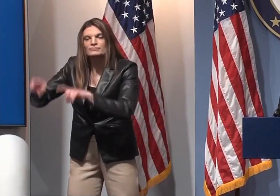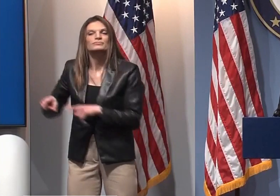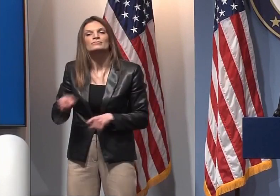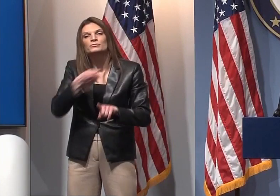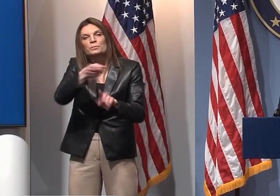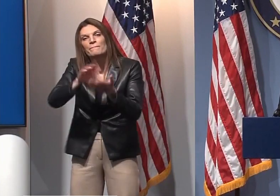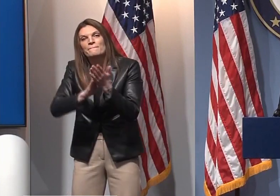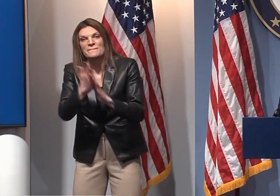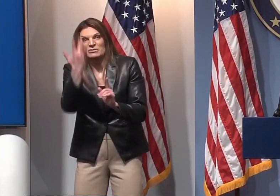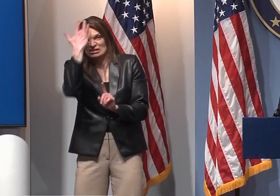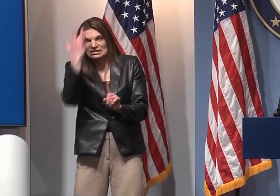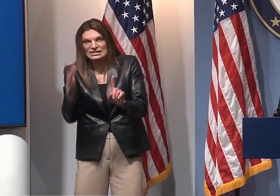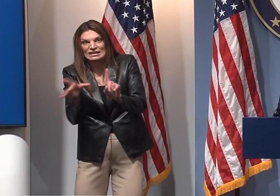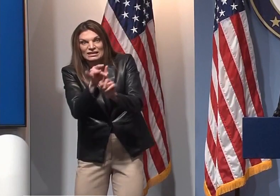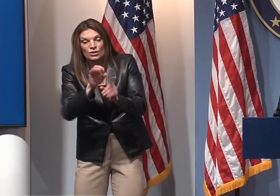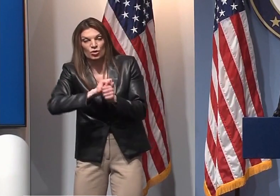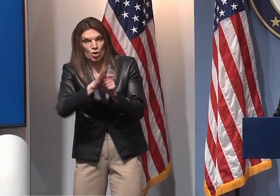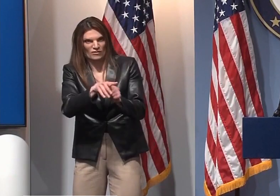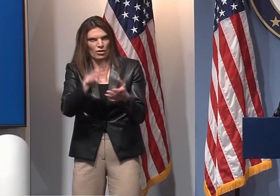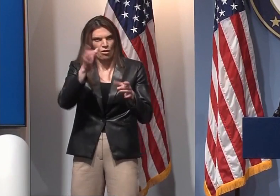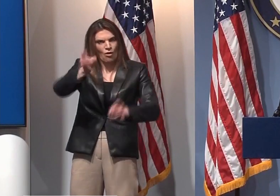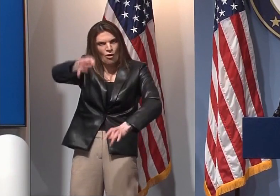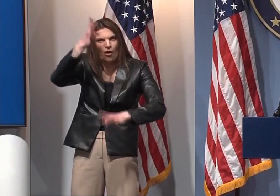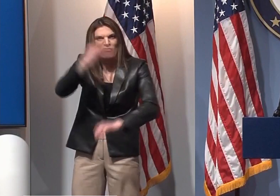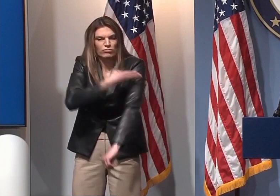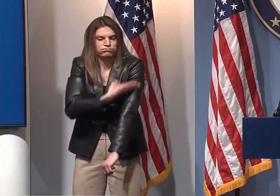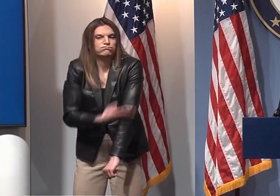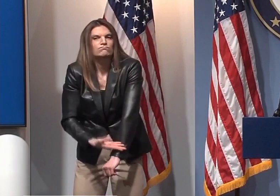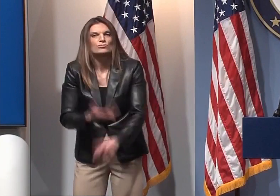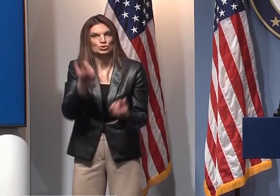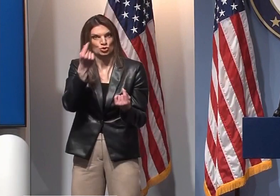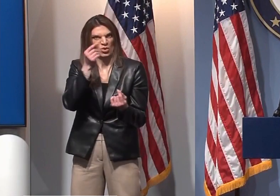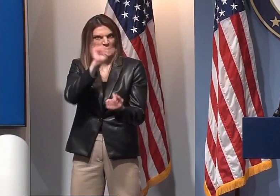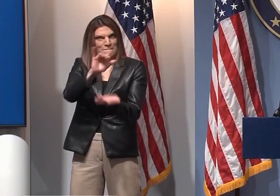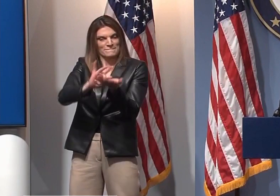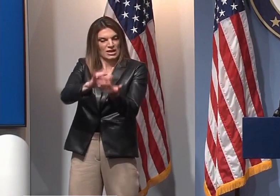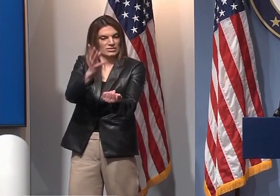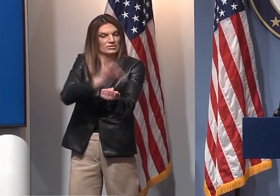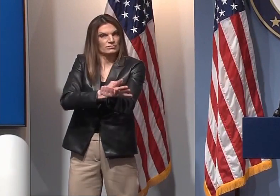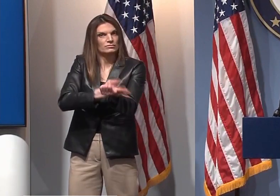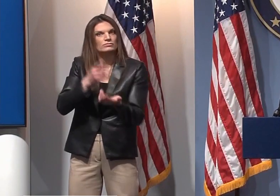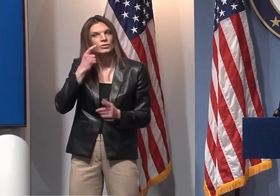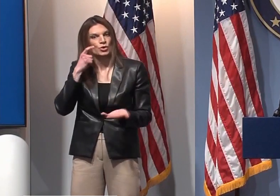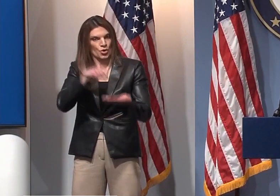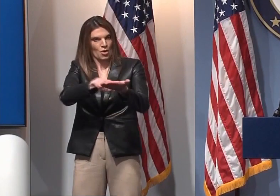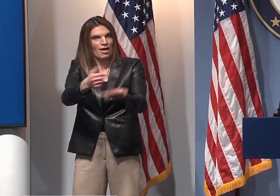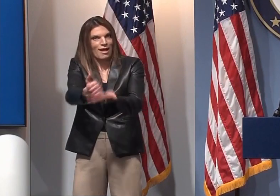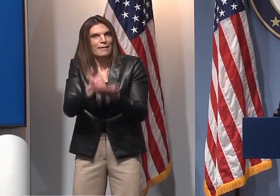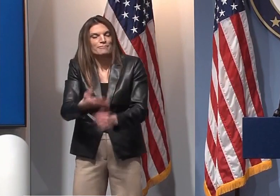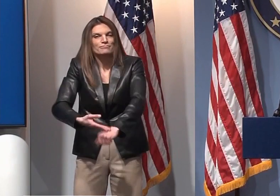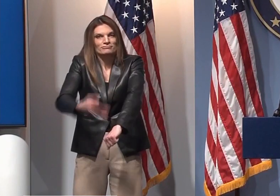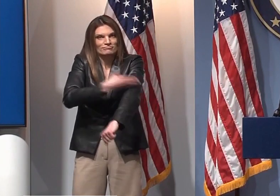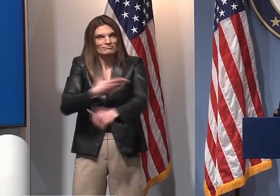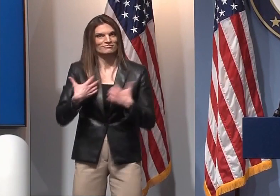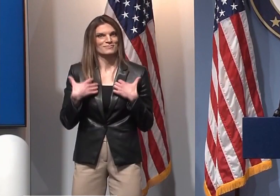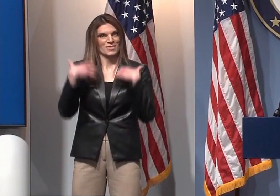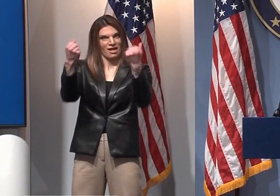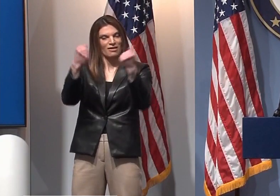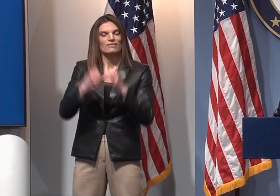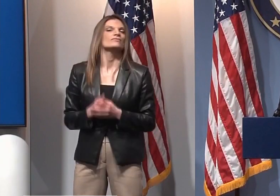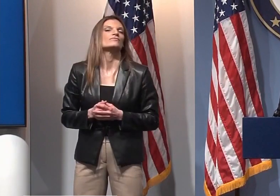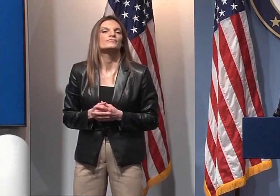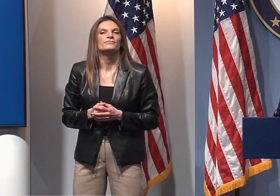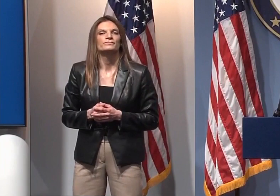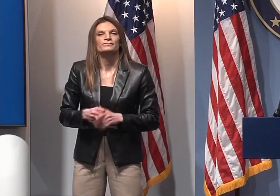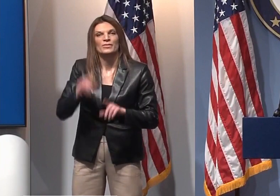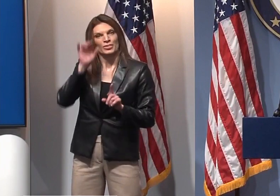for patients with severe symptoms. This is yet another tool in the toolbox that we can use to keep people safe and move them safely